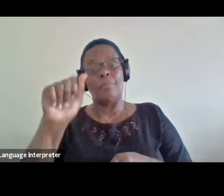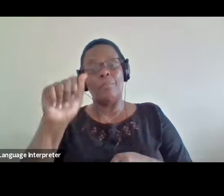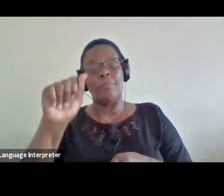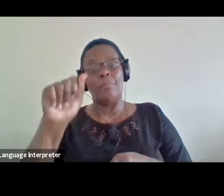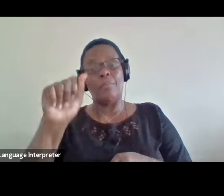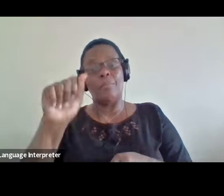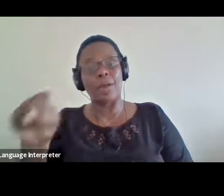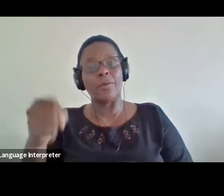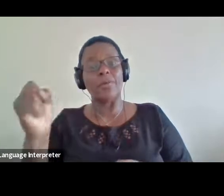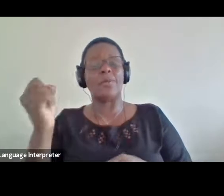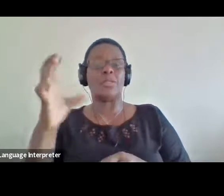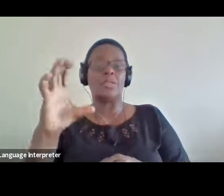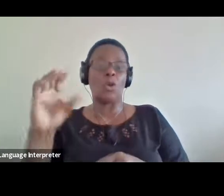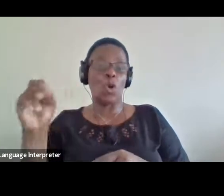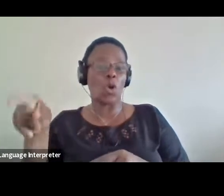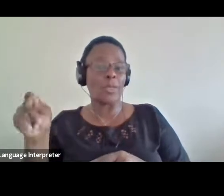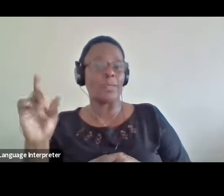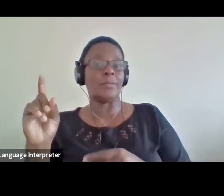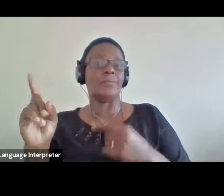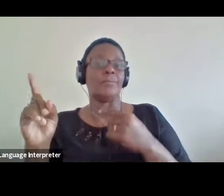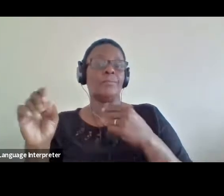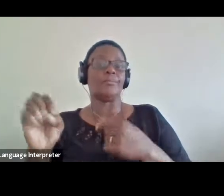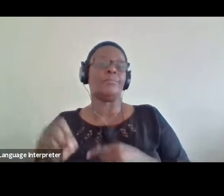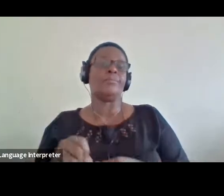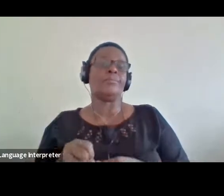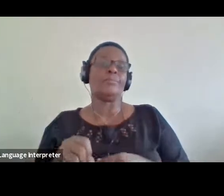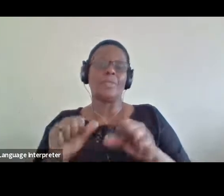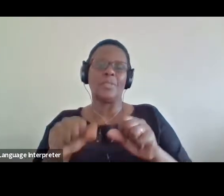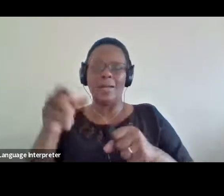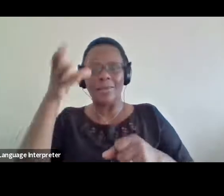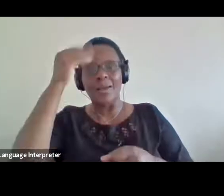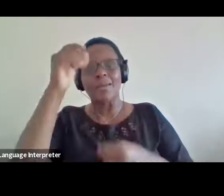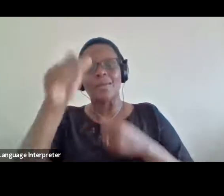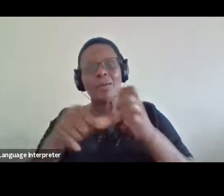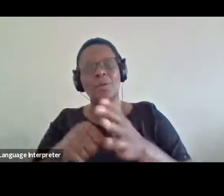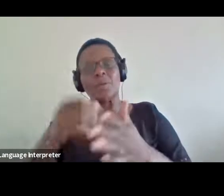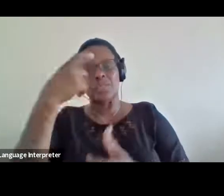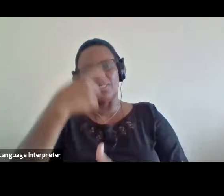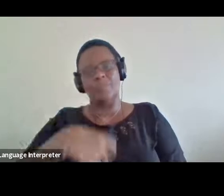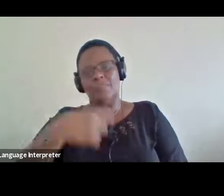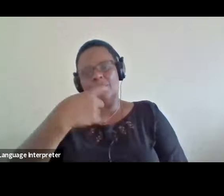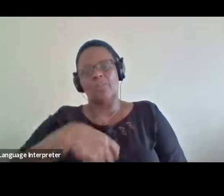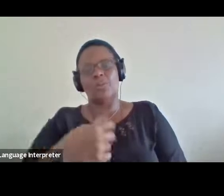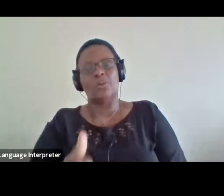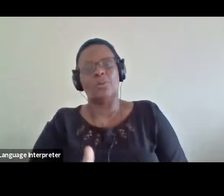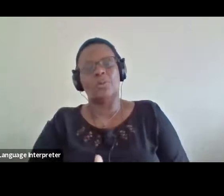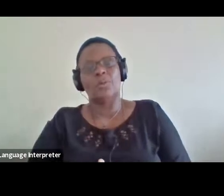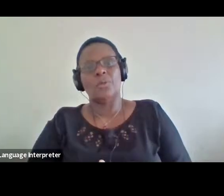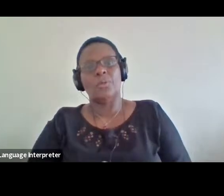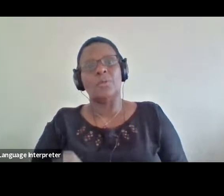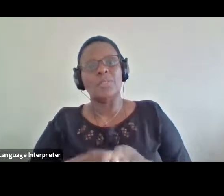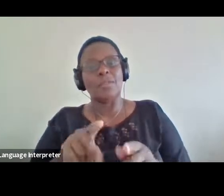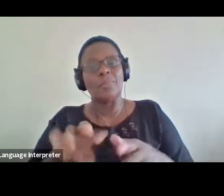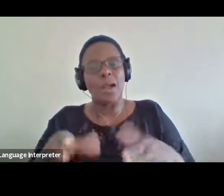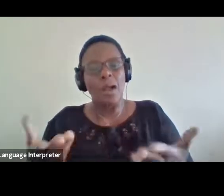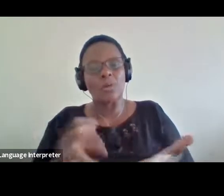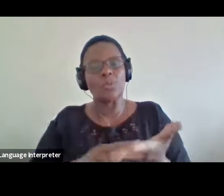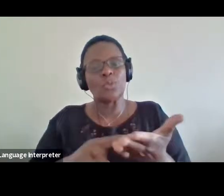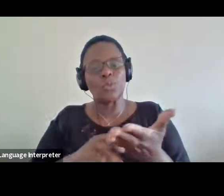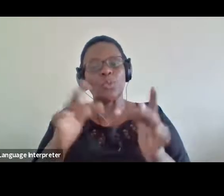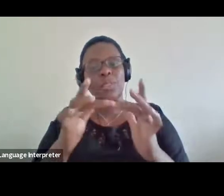learn about how your individual government or governments overall are using the internet and using connected